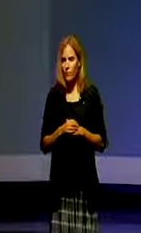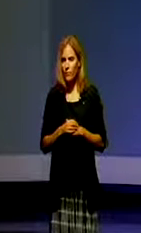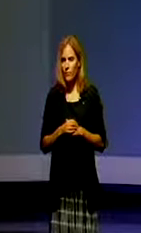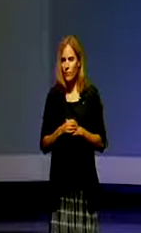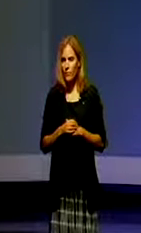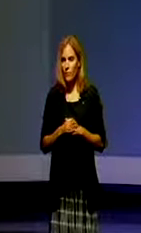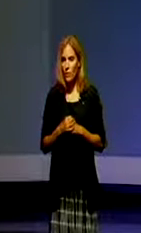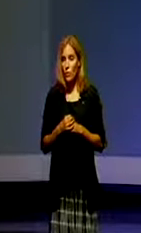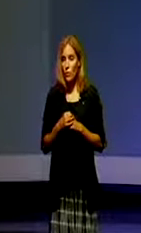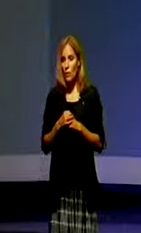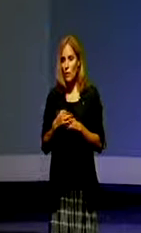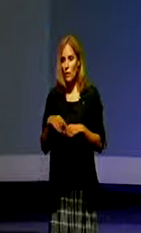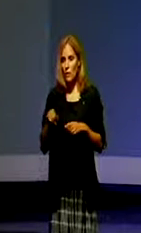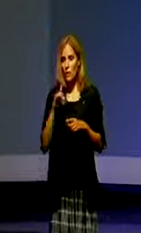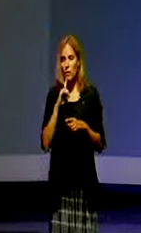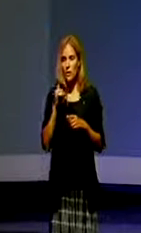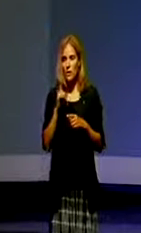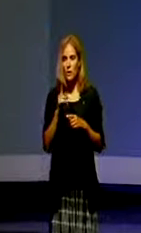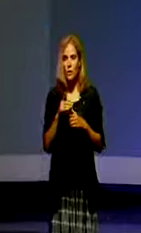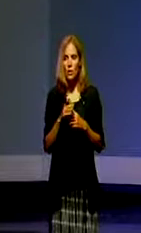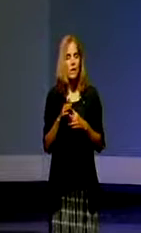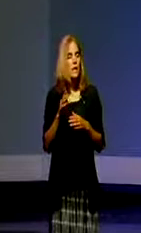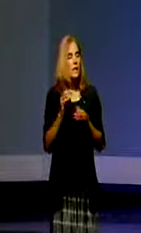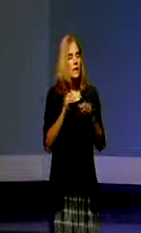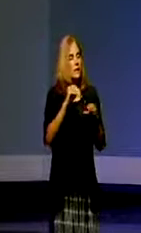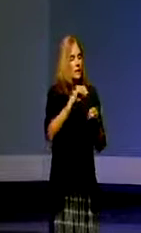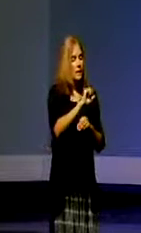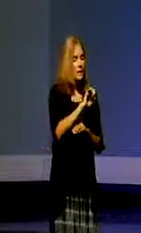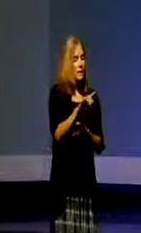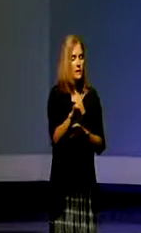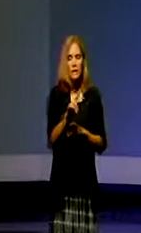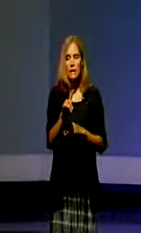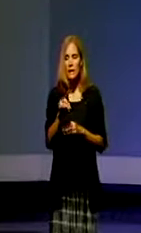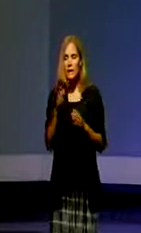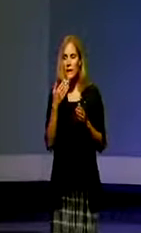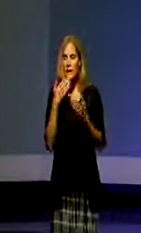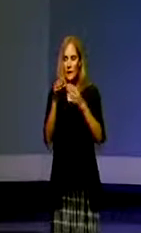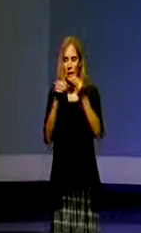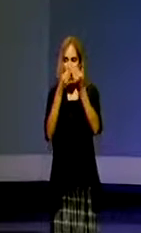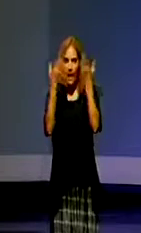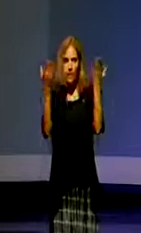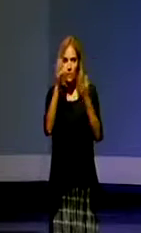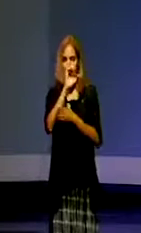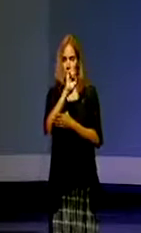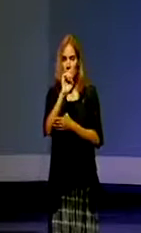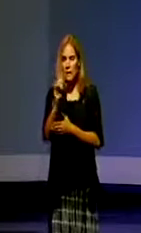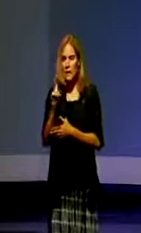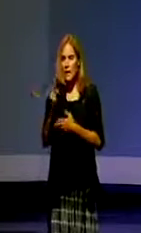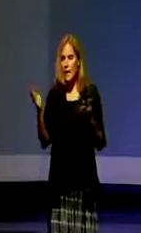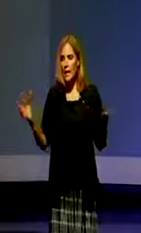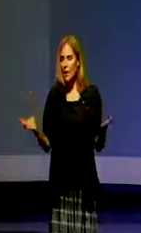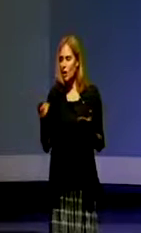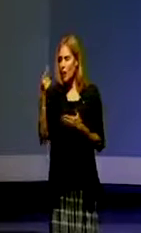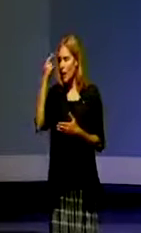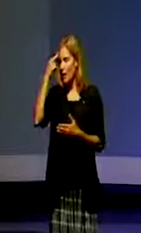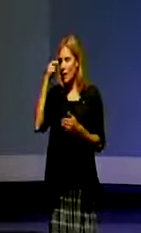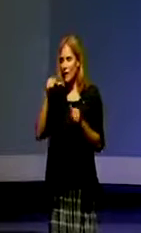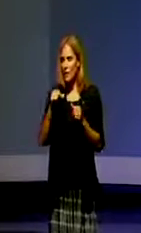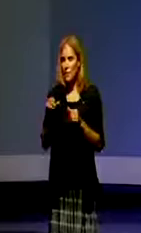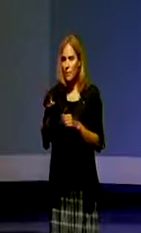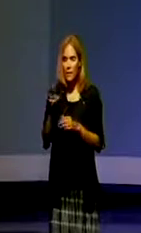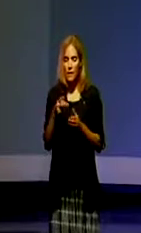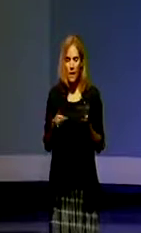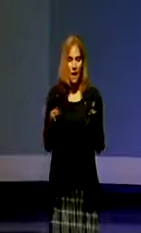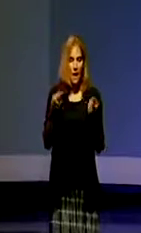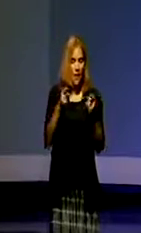be sure to make sure the seed we are planting is the gospel seed. And then this encouragement that I think keeps coming